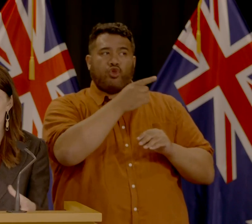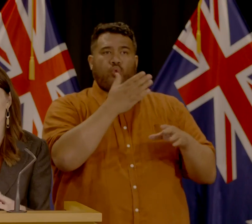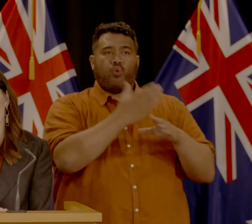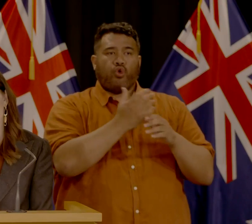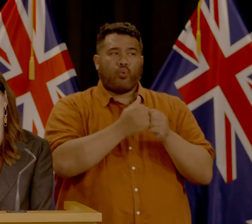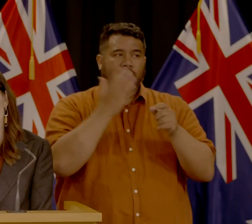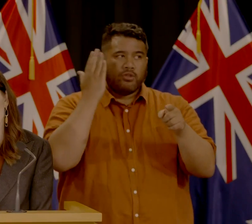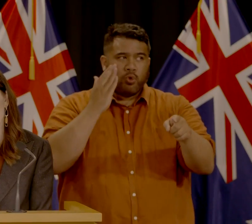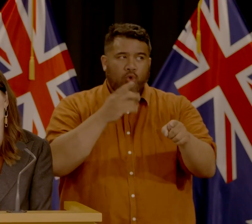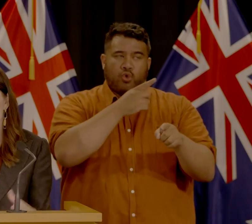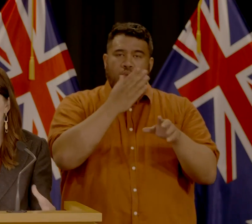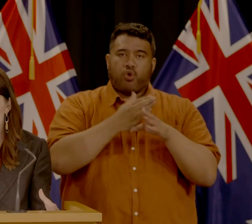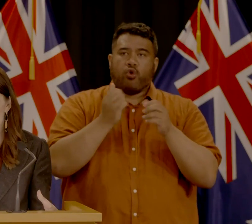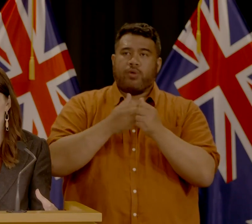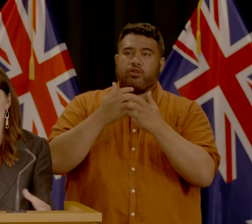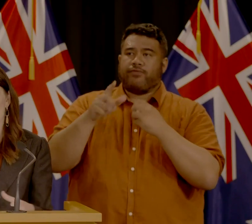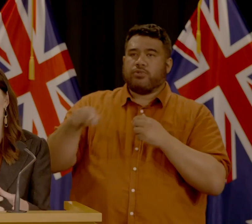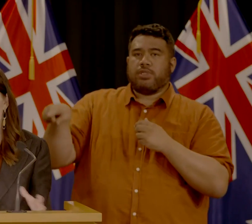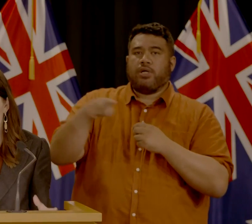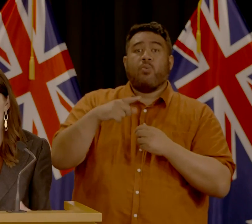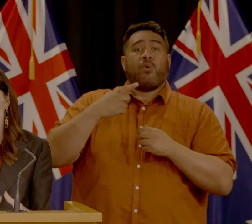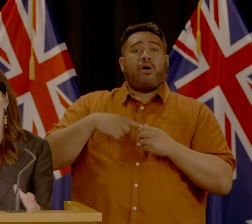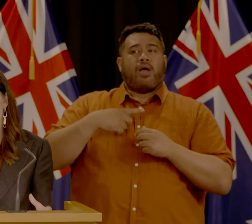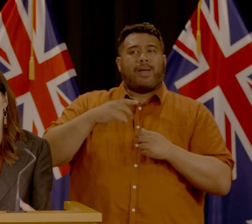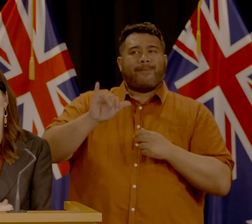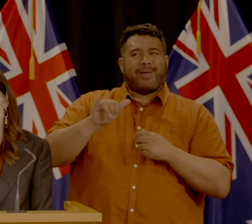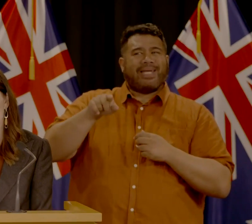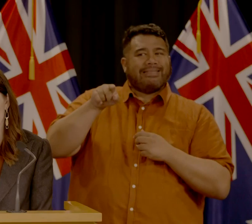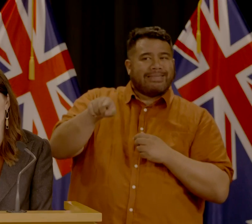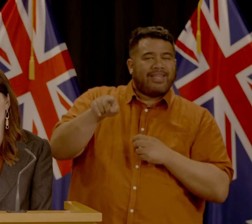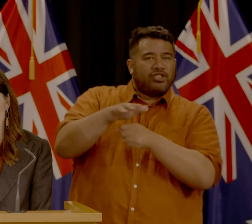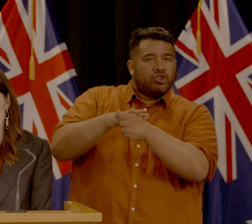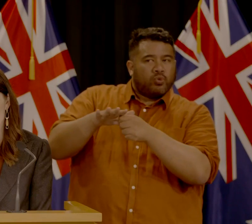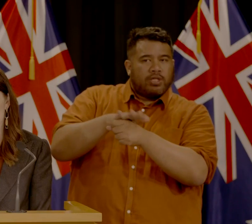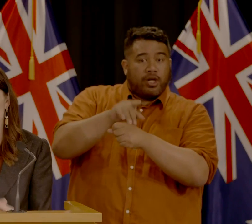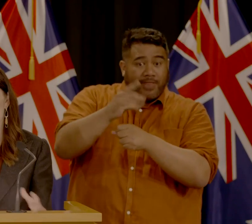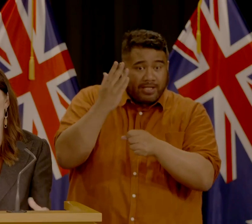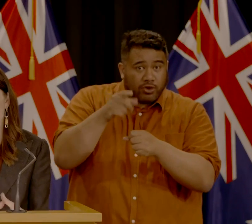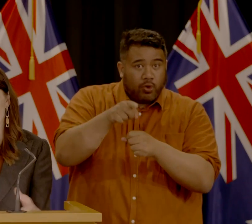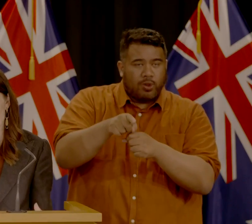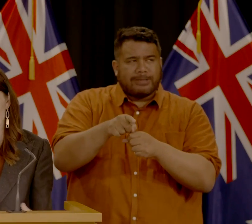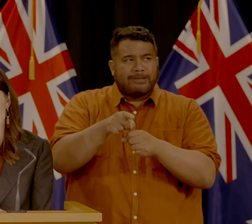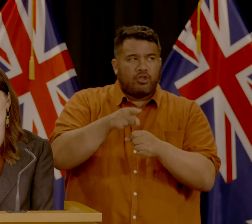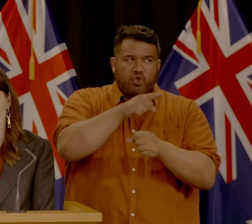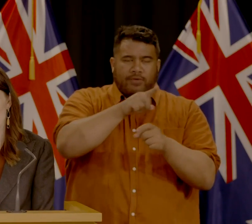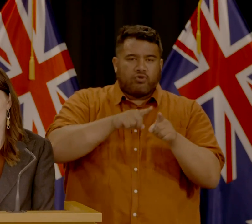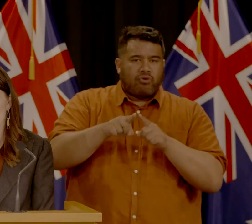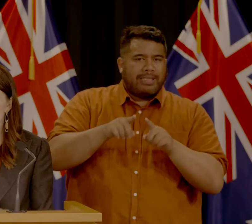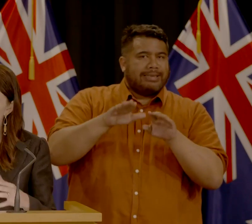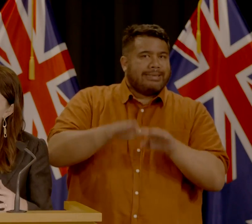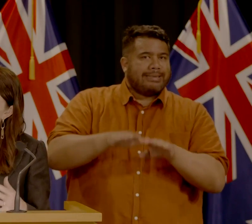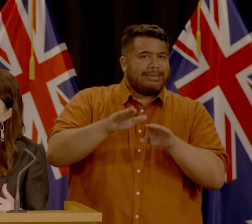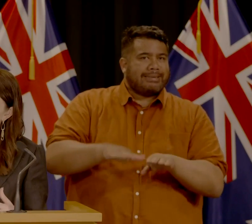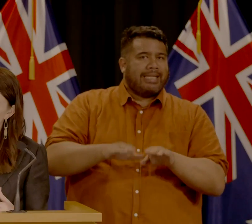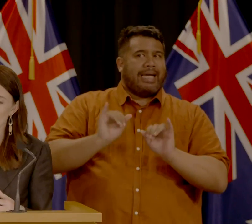may have environments where that number of students may be congregating together to try and mitigate against that. What